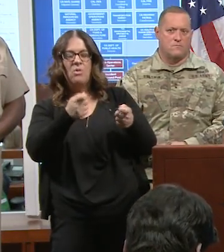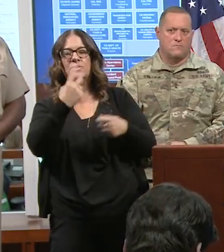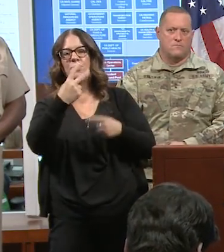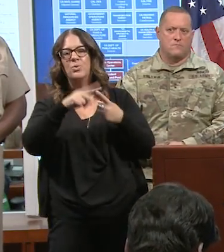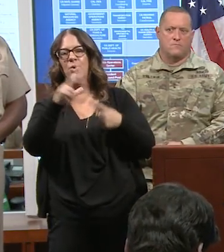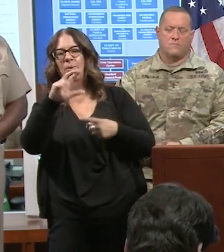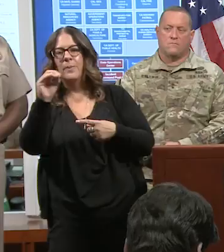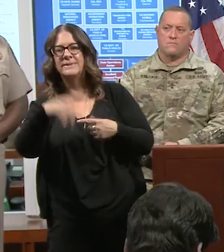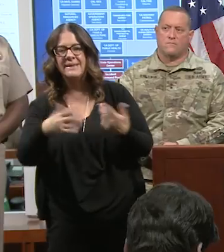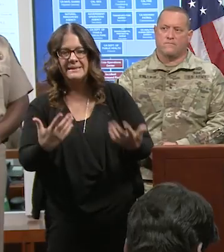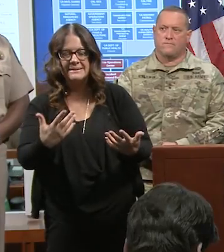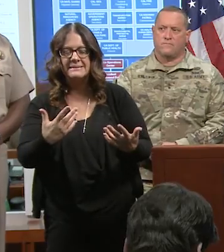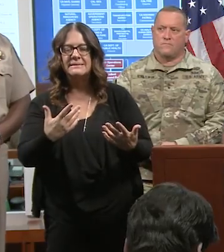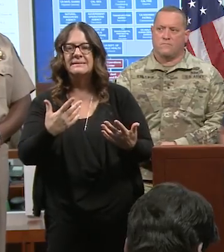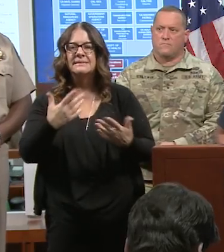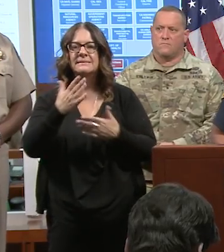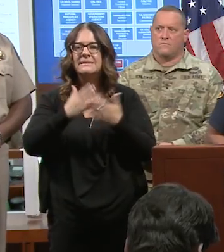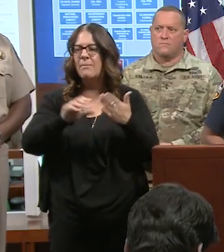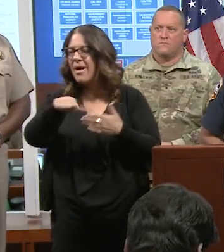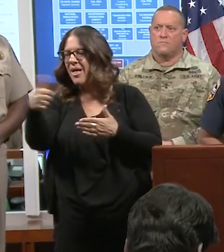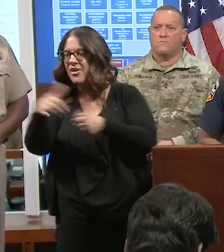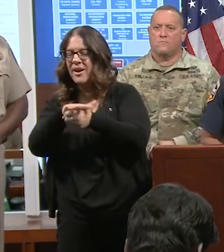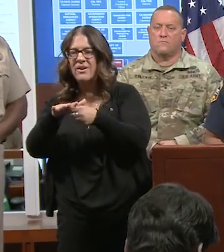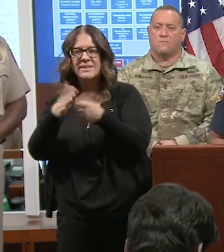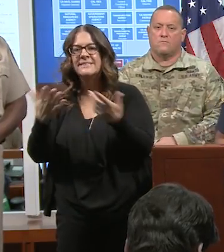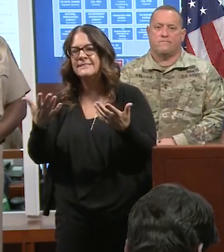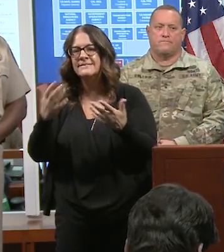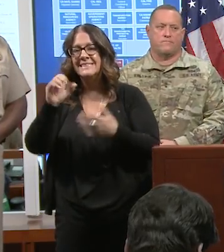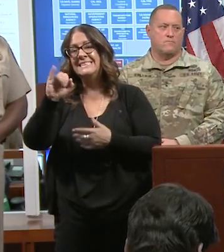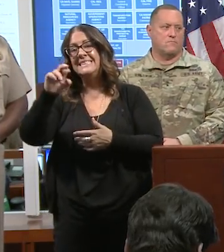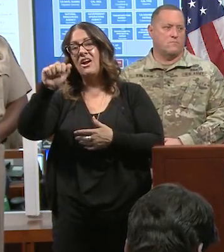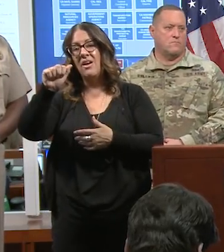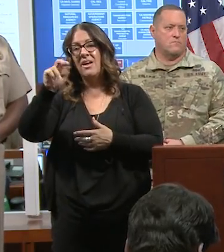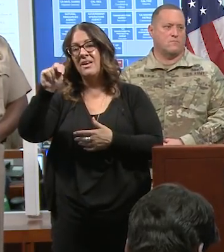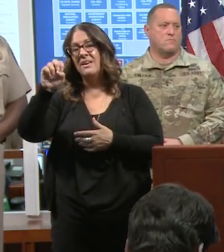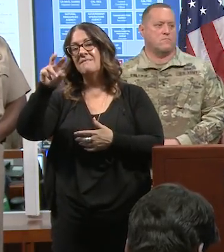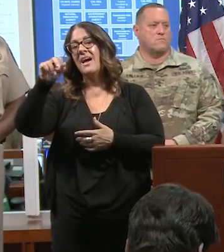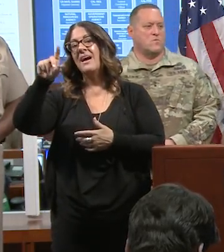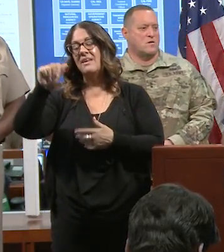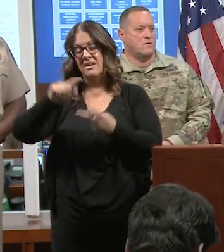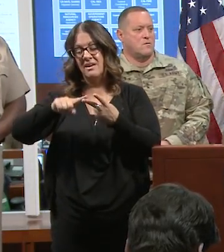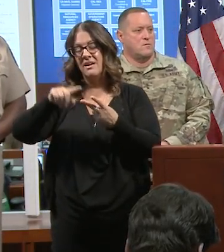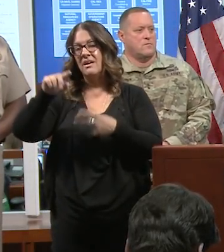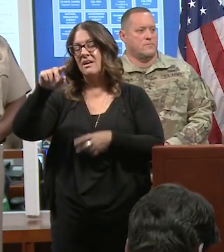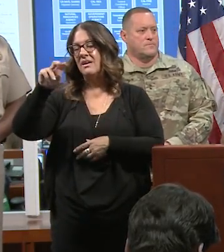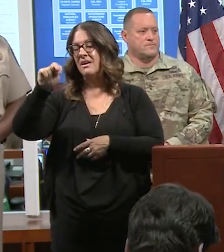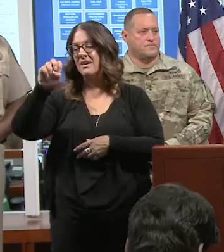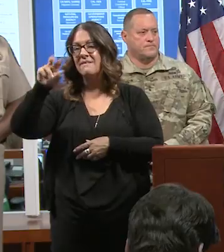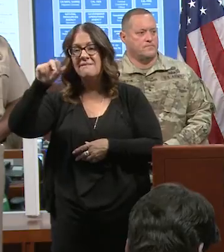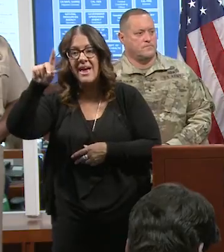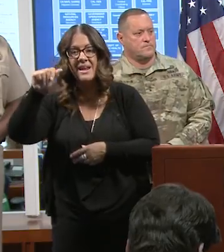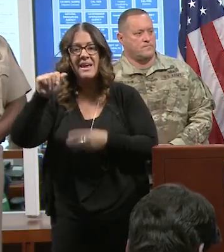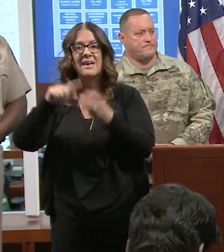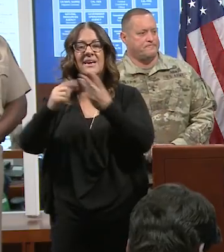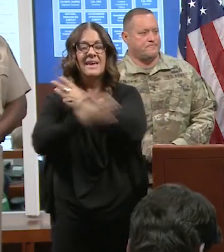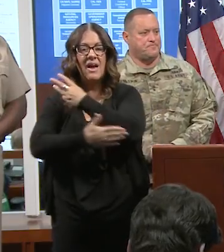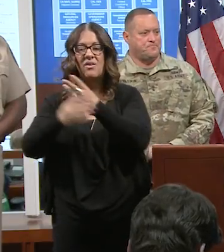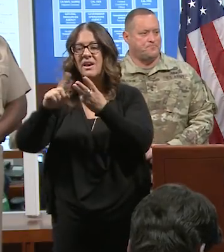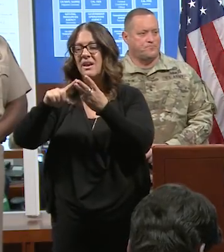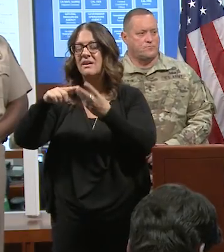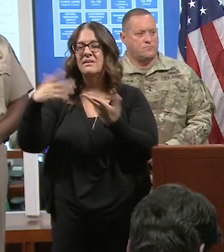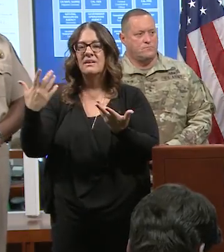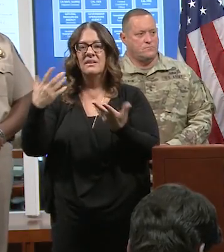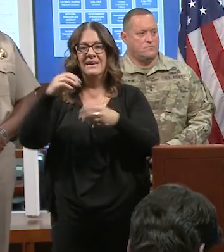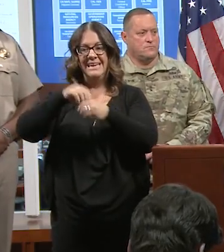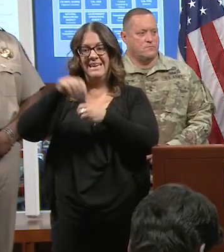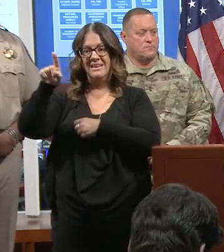happy to see what's going on some of the fires in the Sierra, in Nevada and Yuba and Butte County. For example, the Cascade fire in